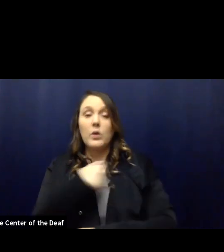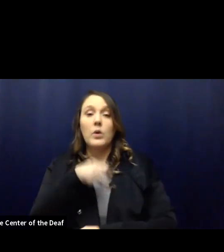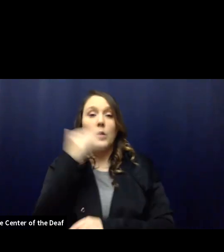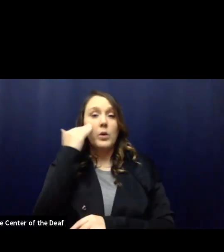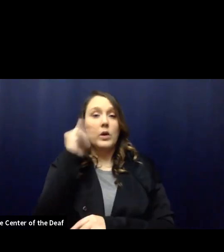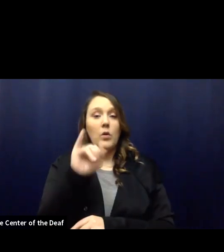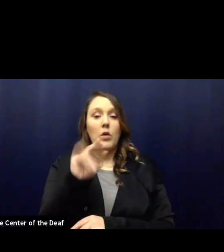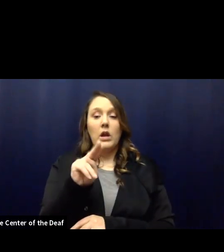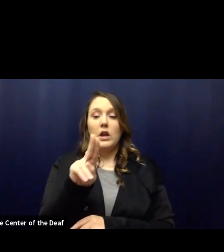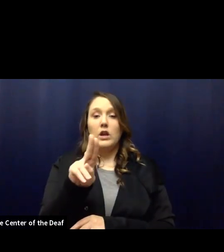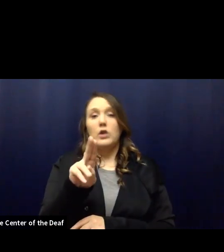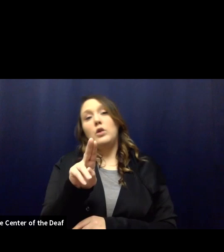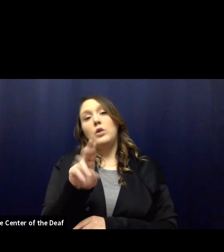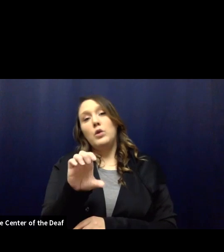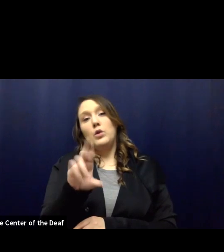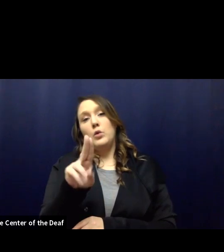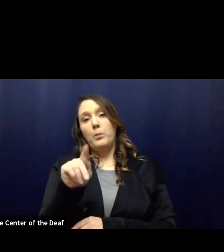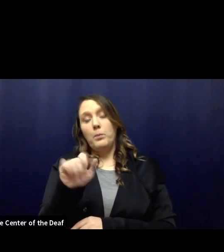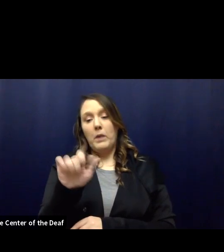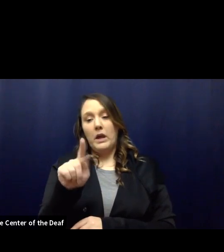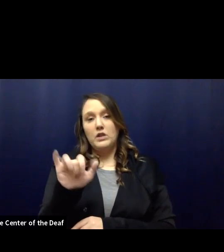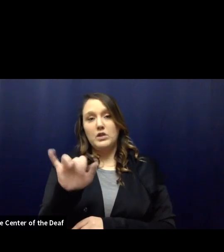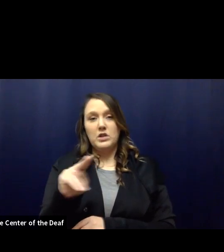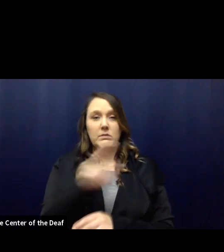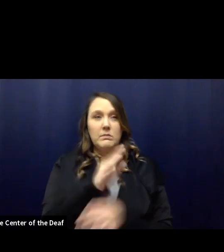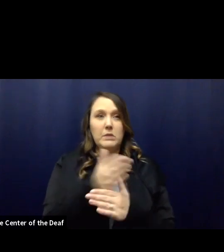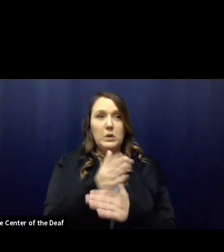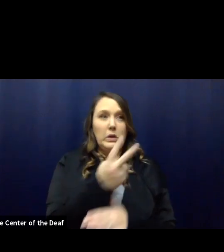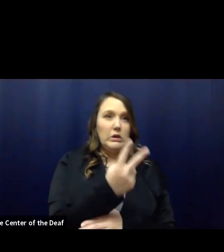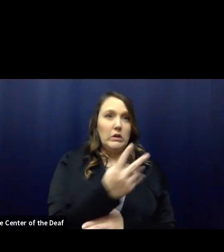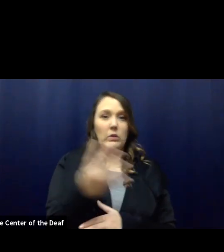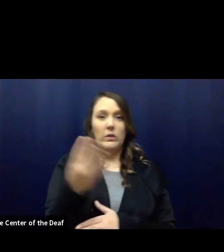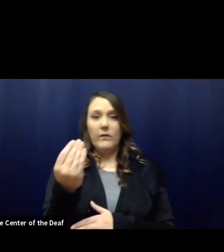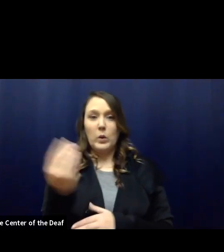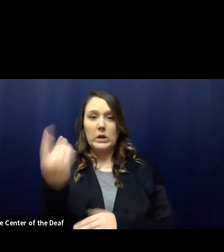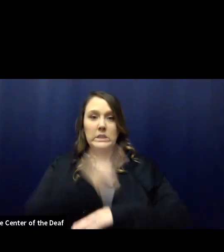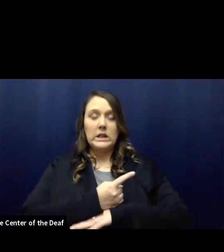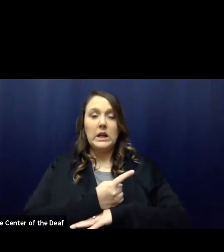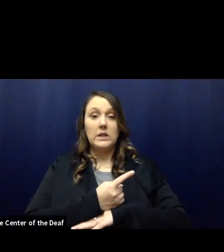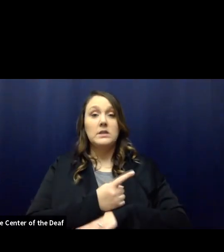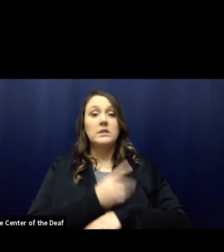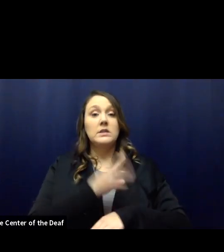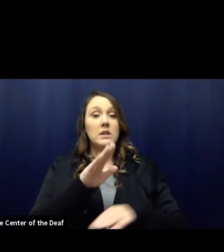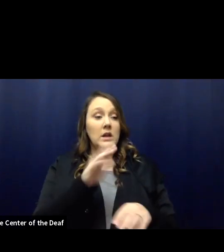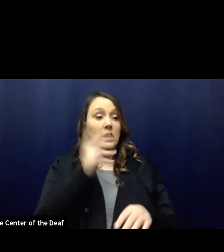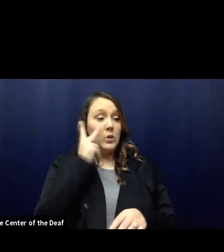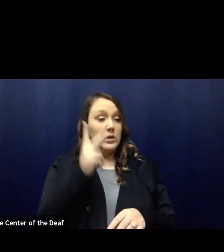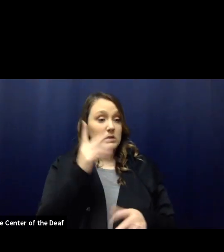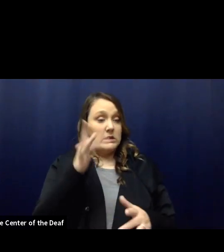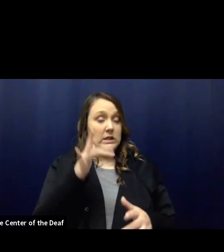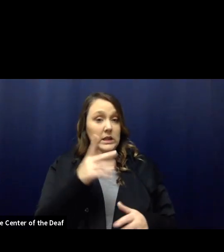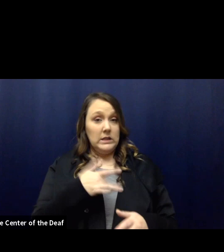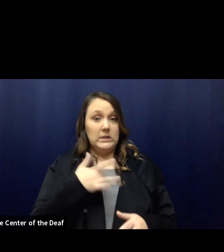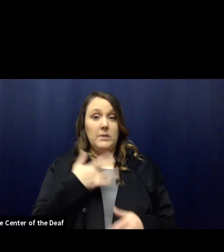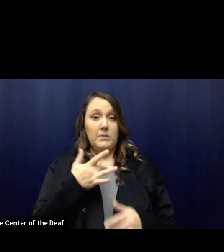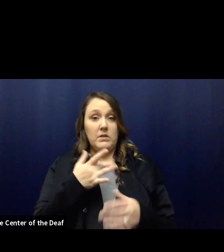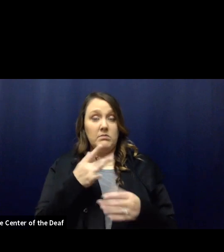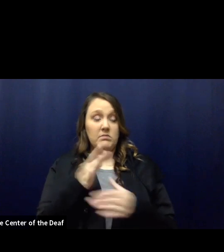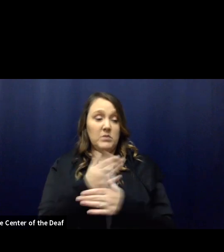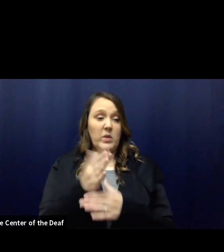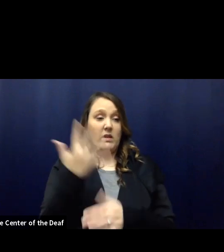anywhere from 2 to 14 days. The average onset of symptoms is about 5 days. And so I would say within a